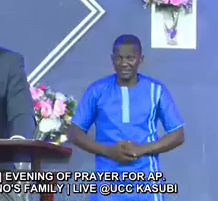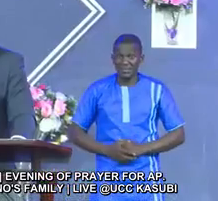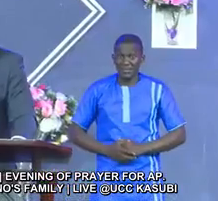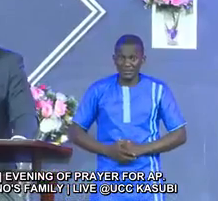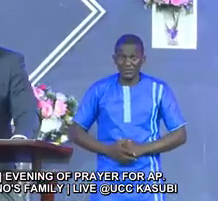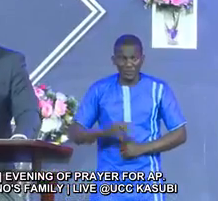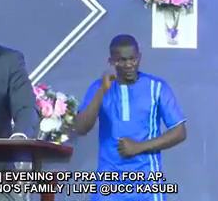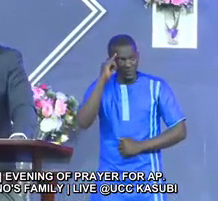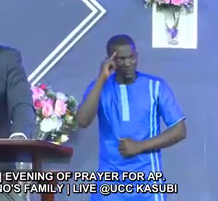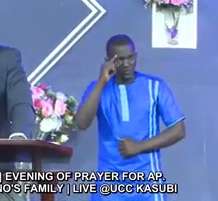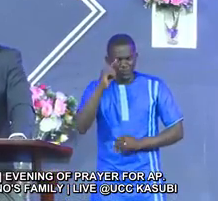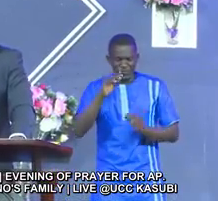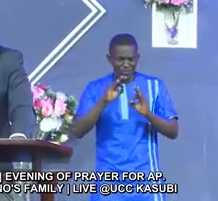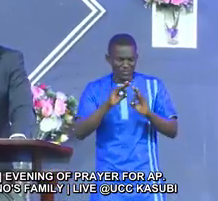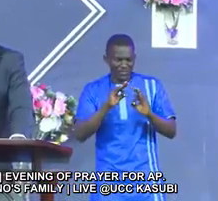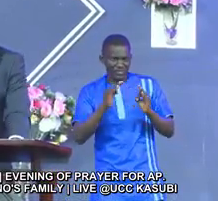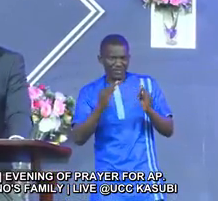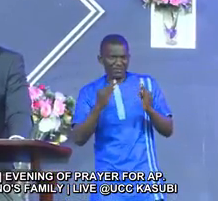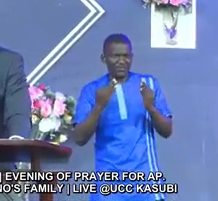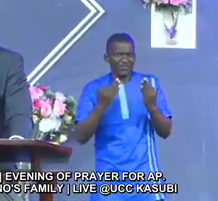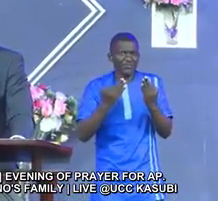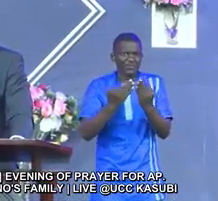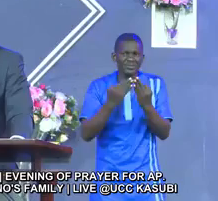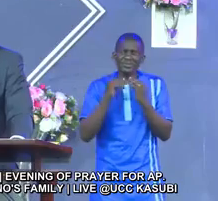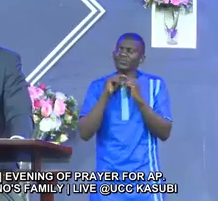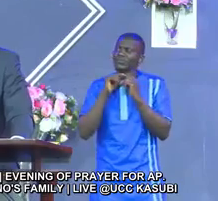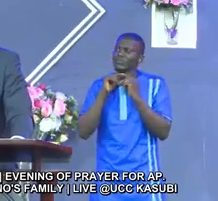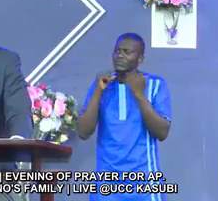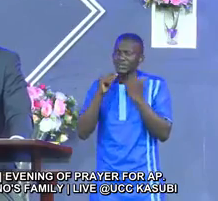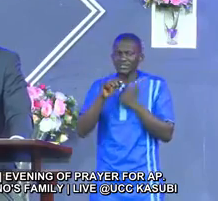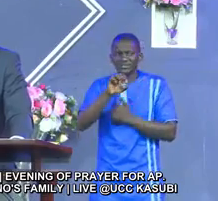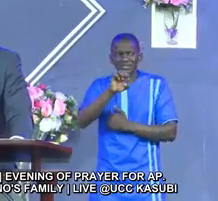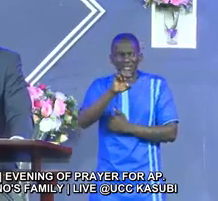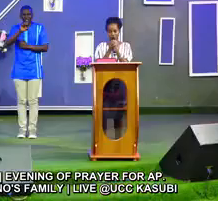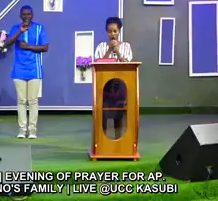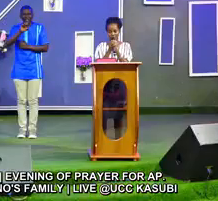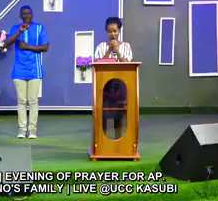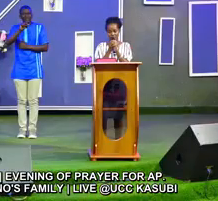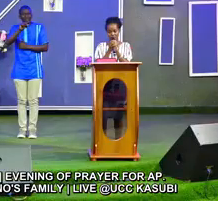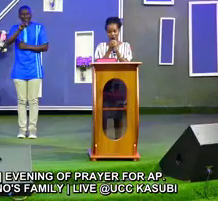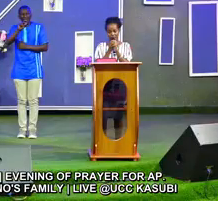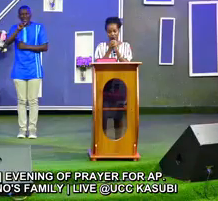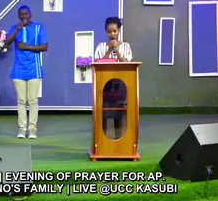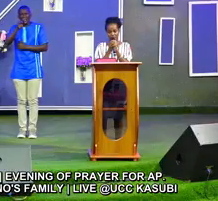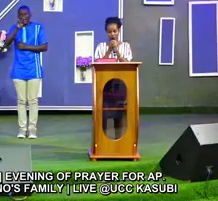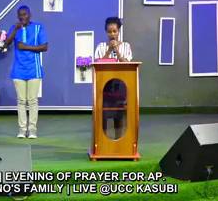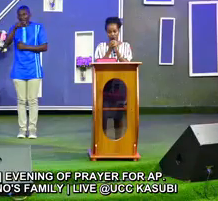ku lwa famire y'omusumba Ephraim Nyonyi Ntono